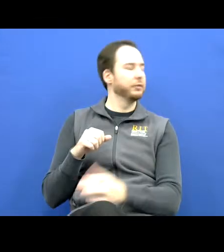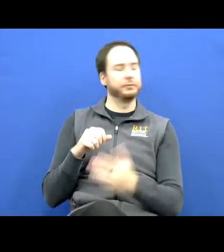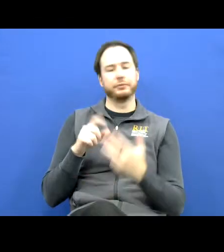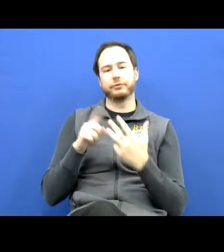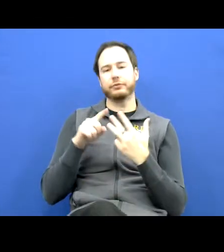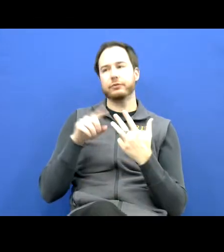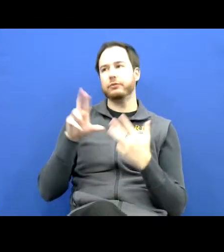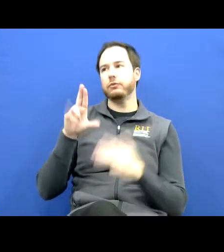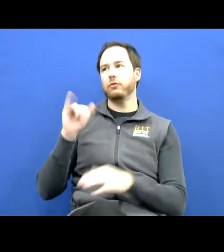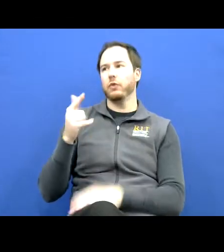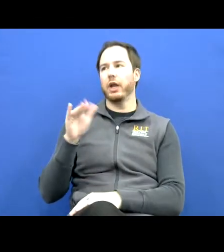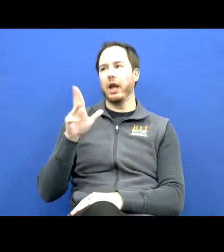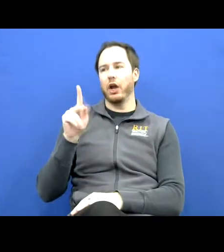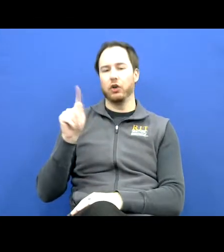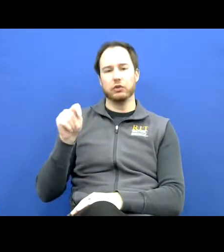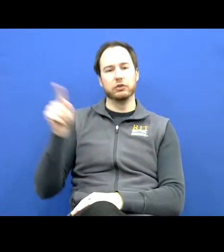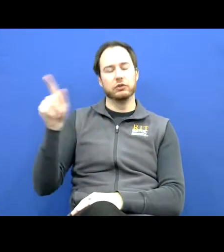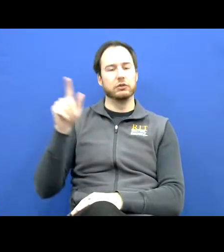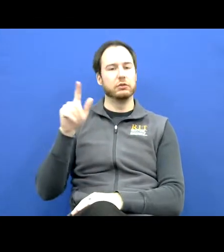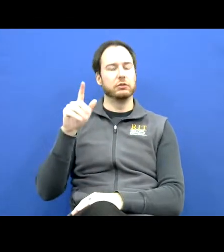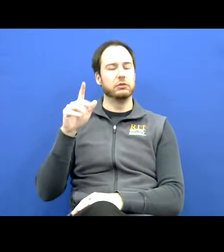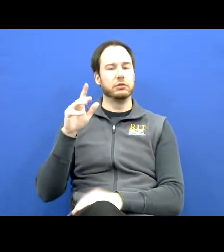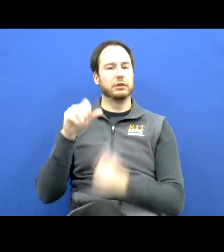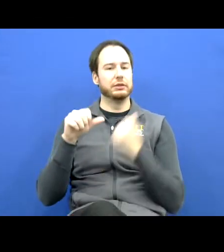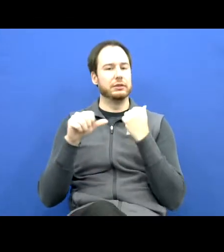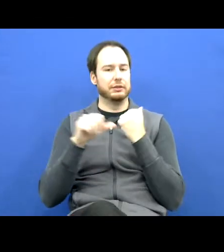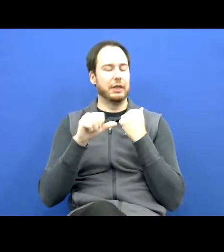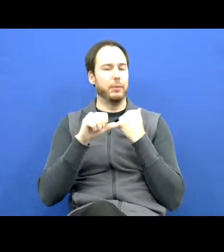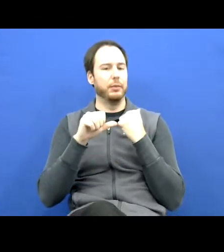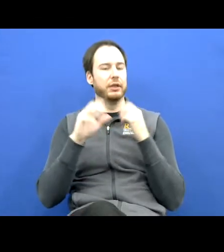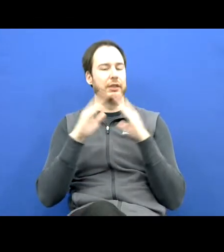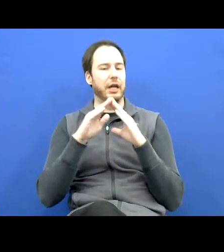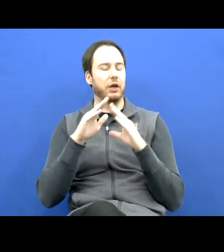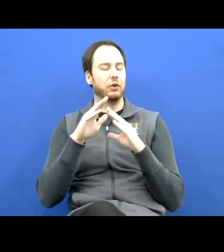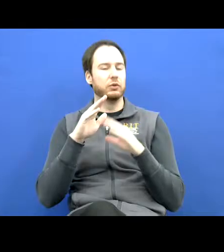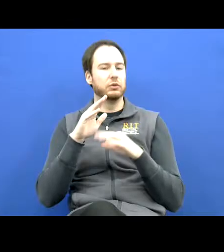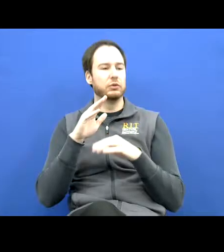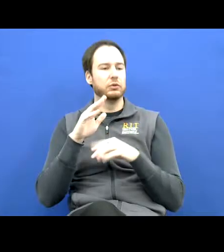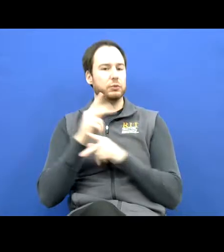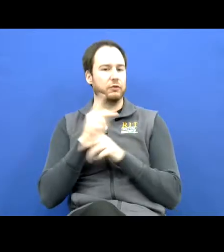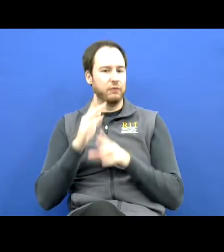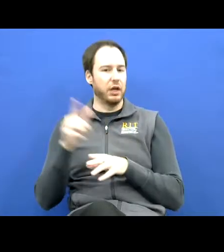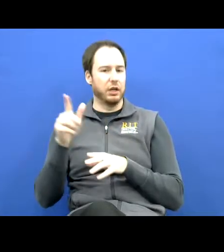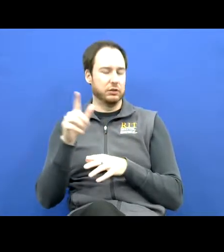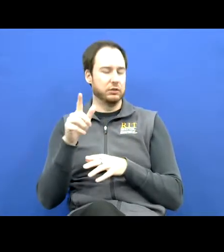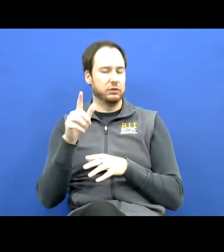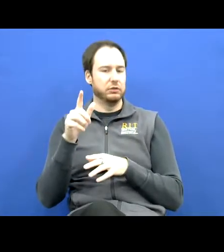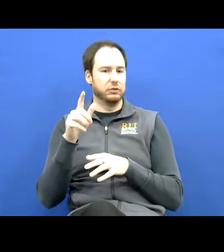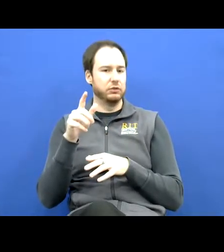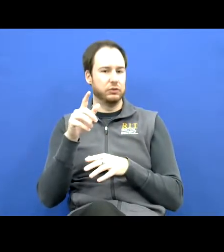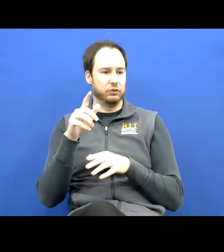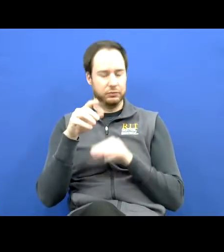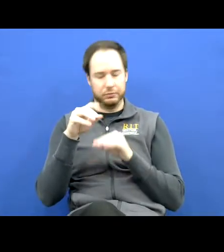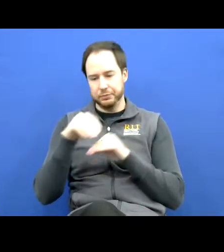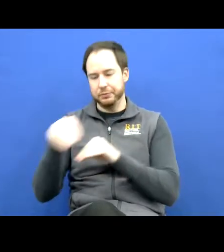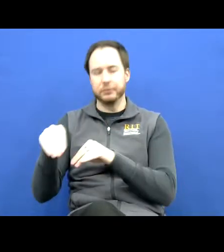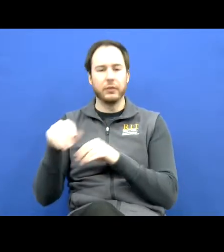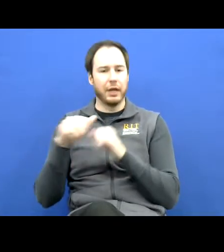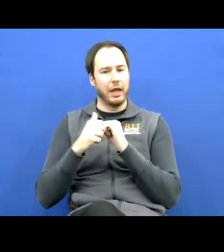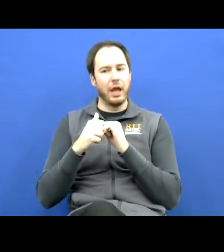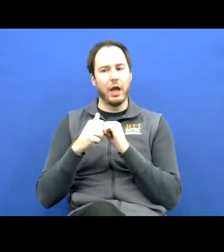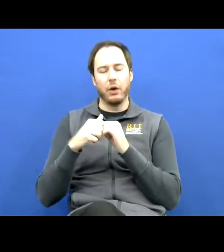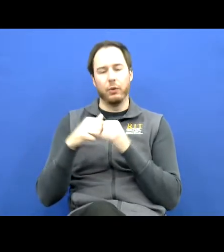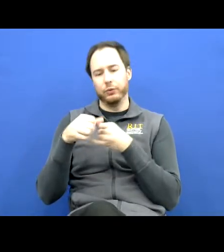Craig Eckert, Deputy Town Supervisor, put together the essentially the station marks as to